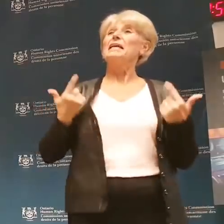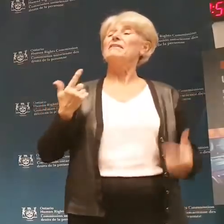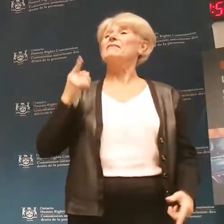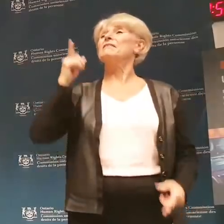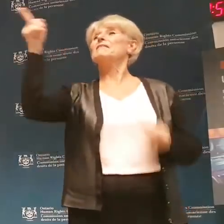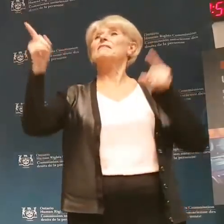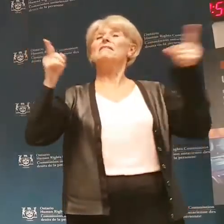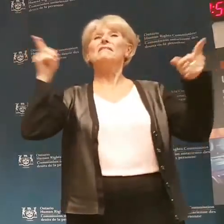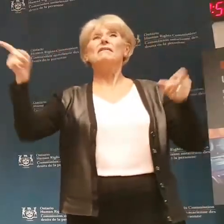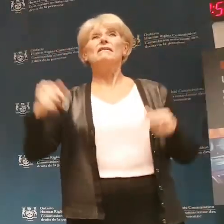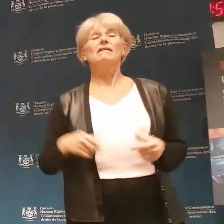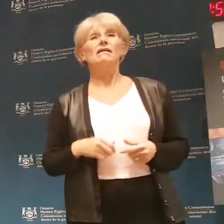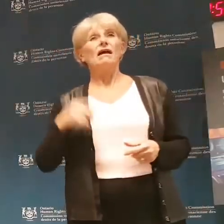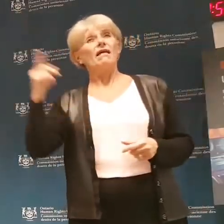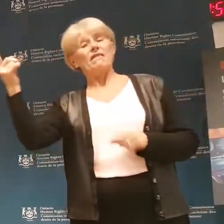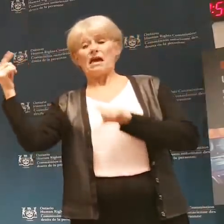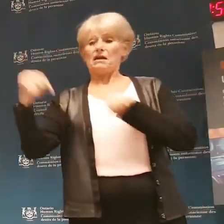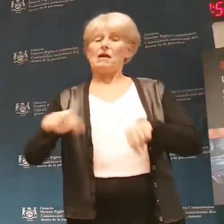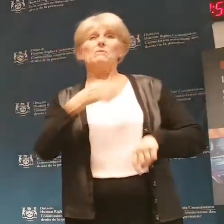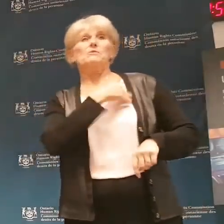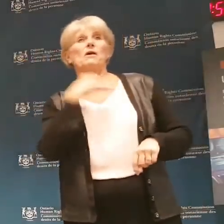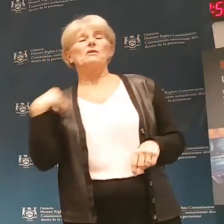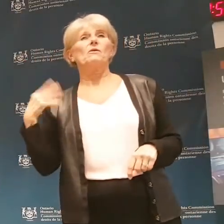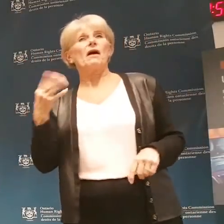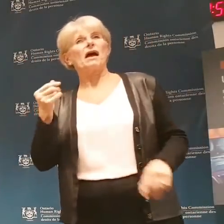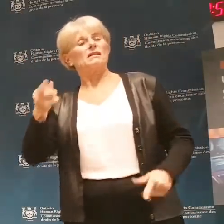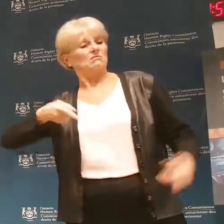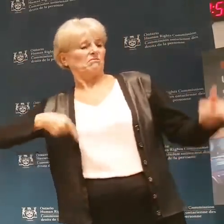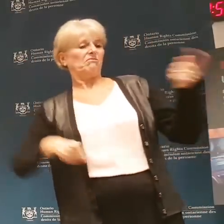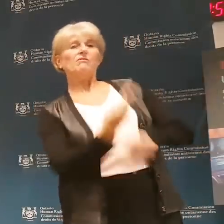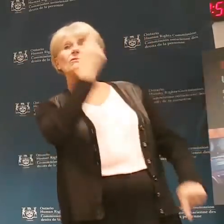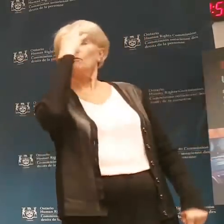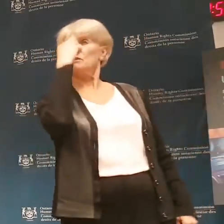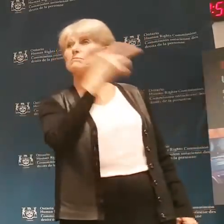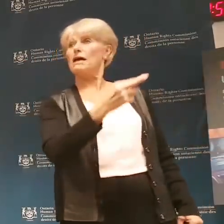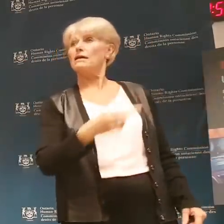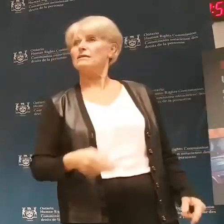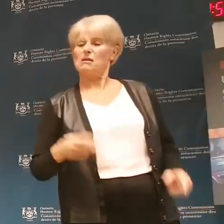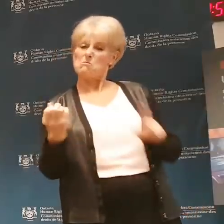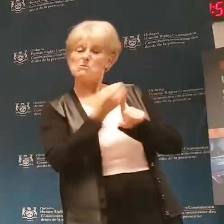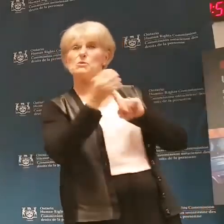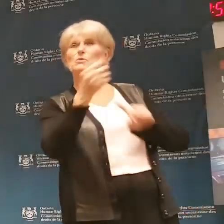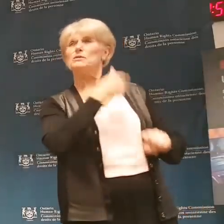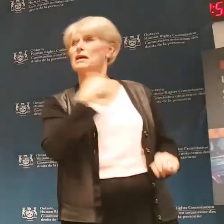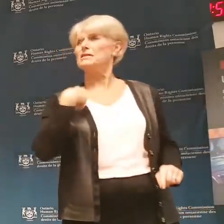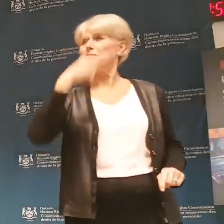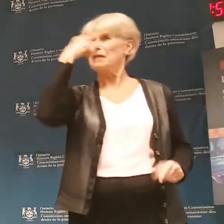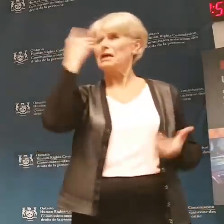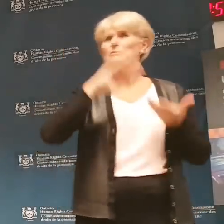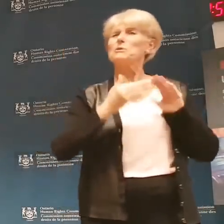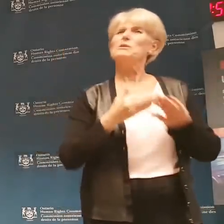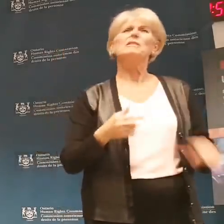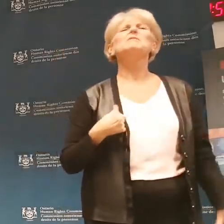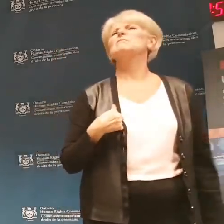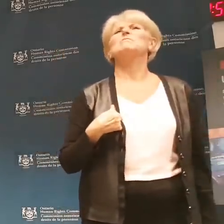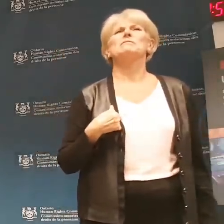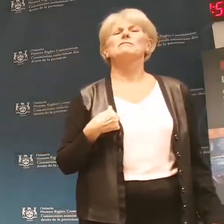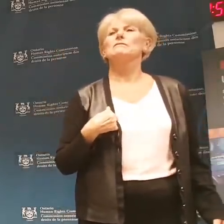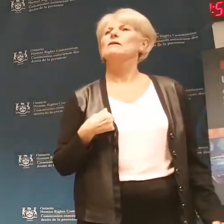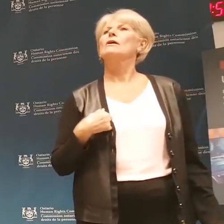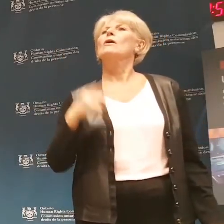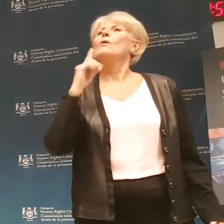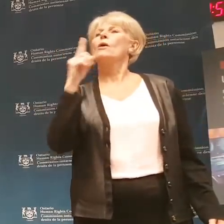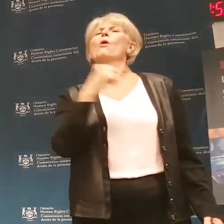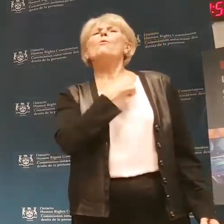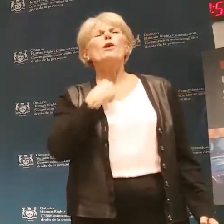distant places to come to Toronto and disrespect and abuse us in the black community. We are